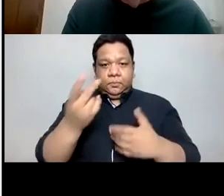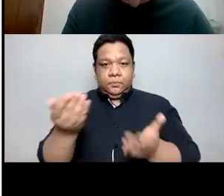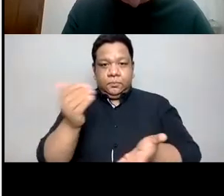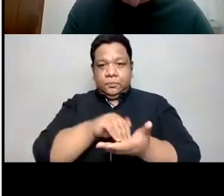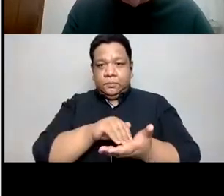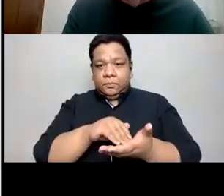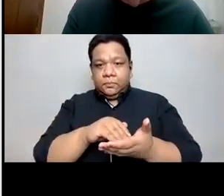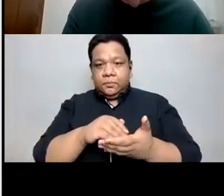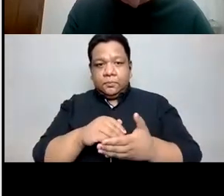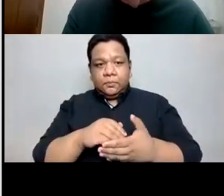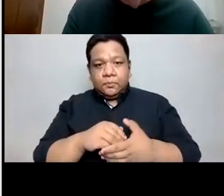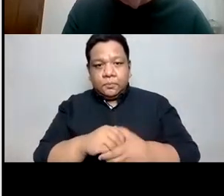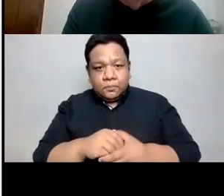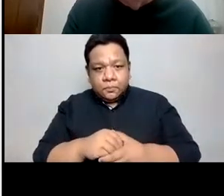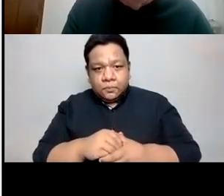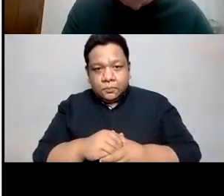Sorry.